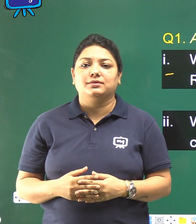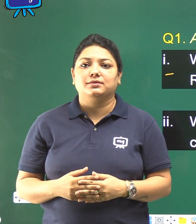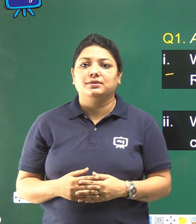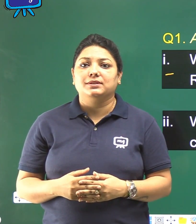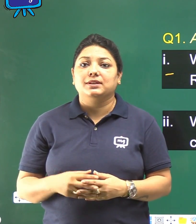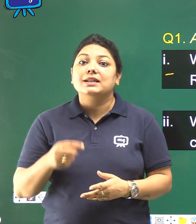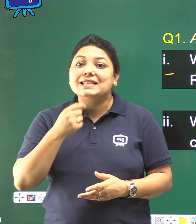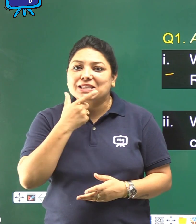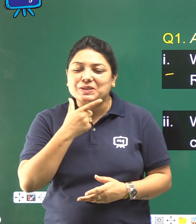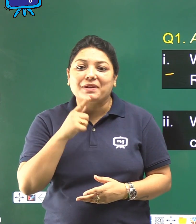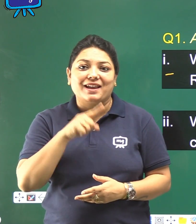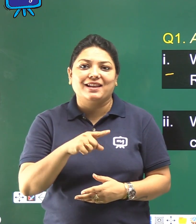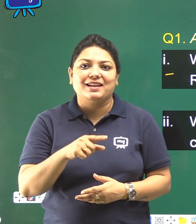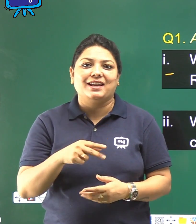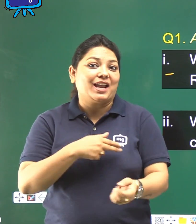smiling at Roshan Lal?